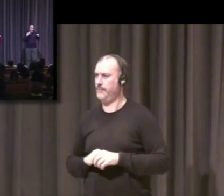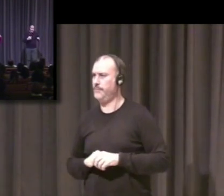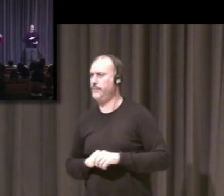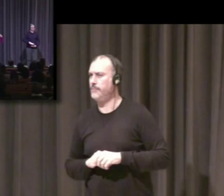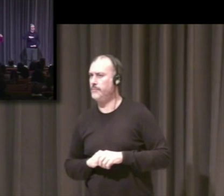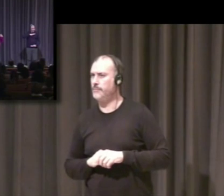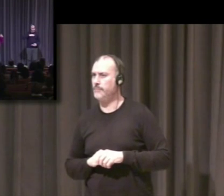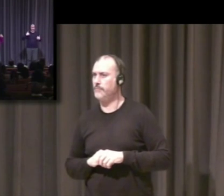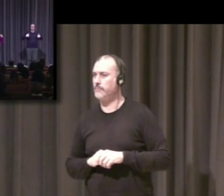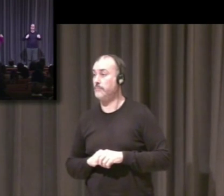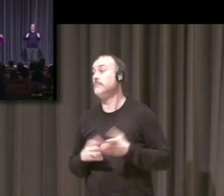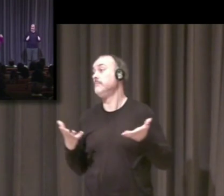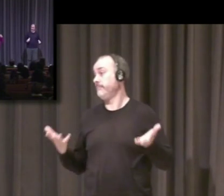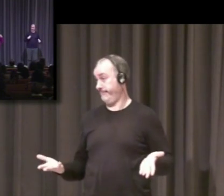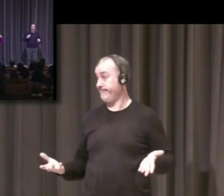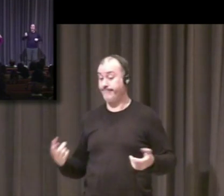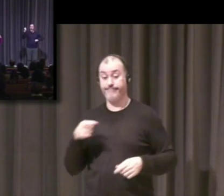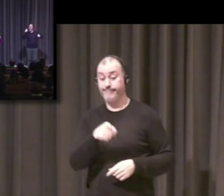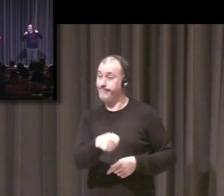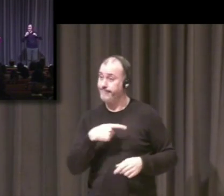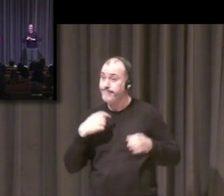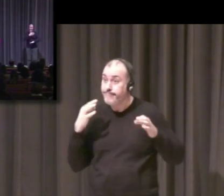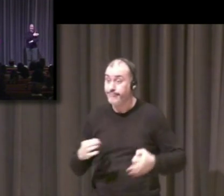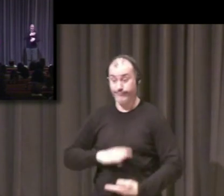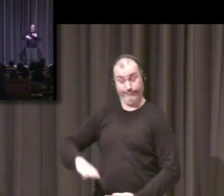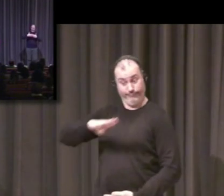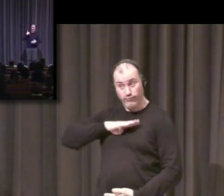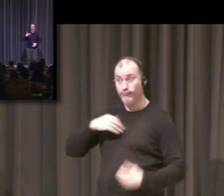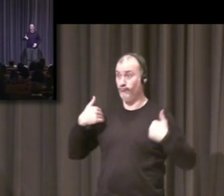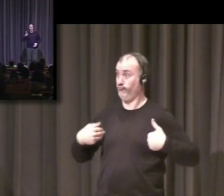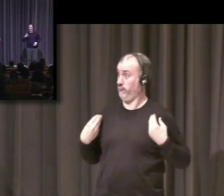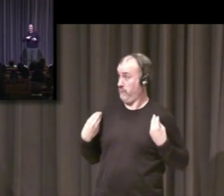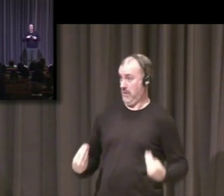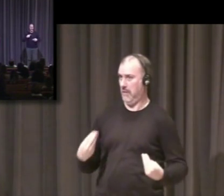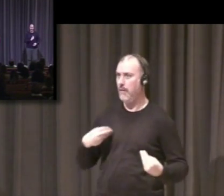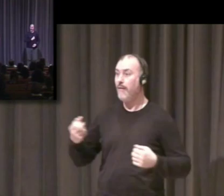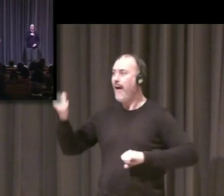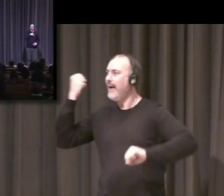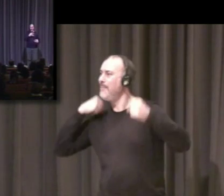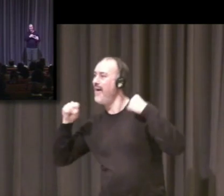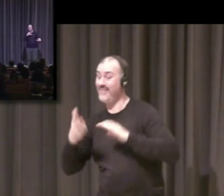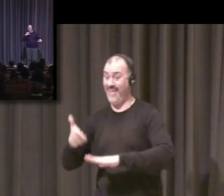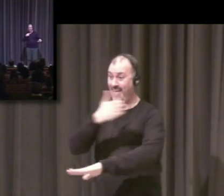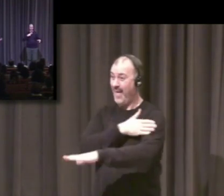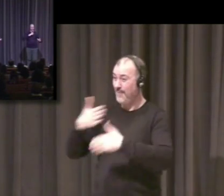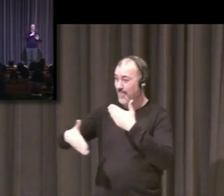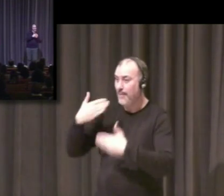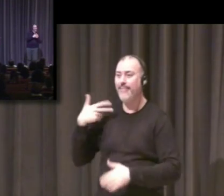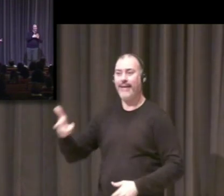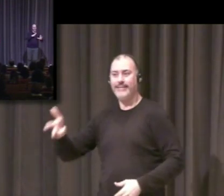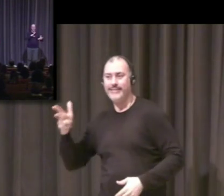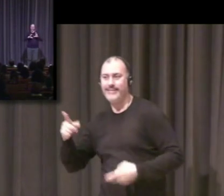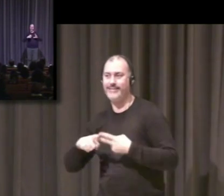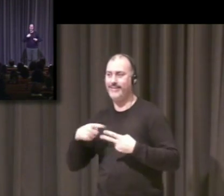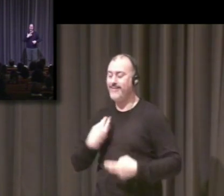will be able to tell jokes and fall in love. They will be able to enjoy stories. They'll